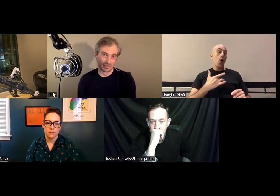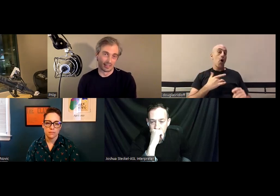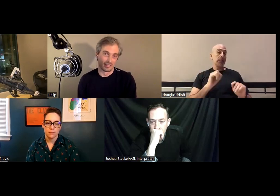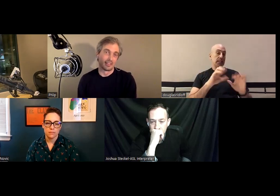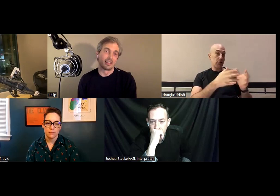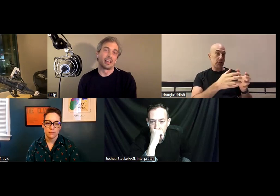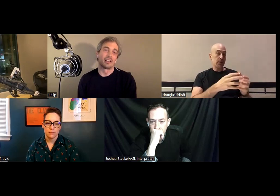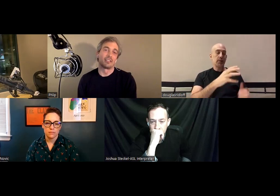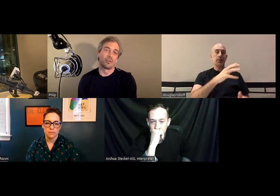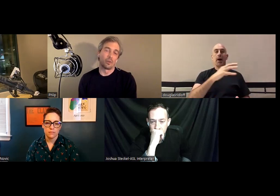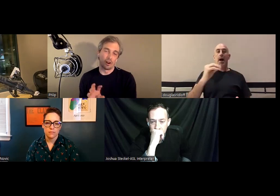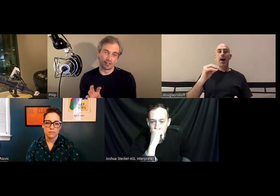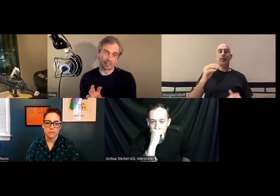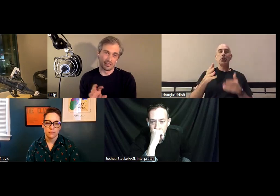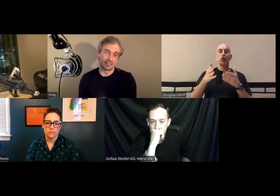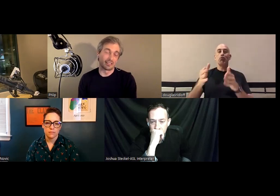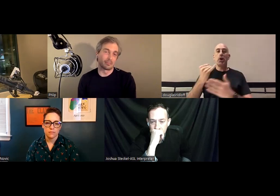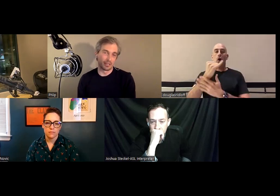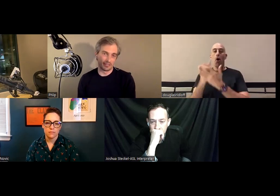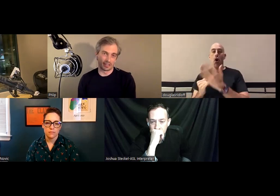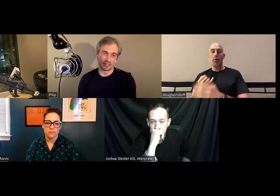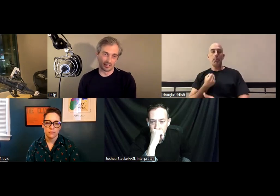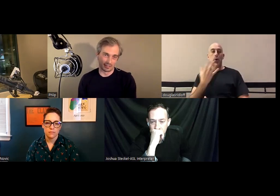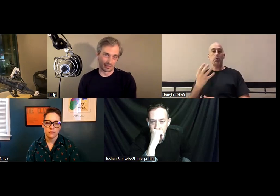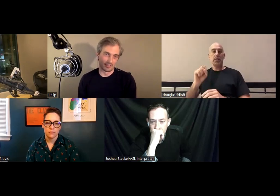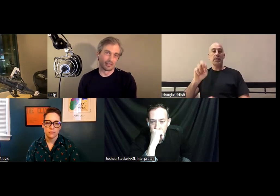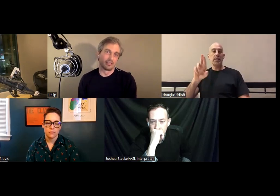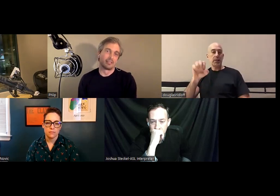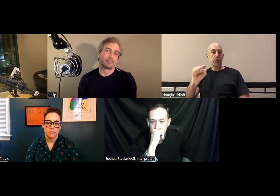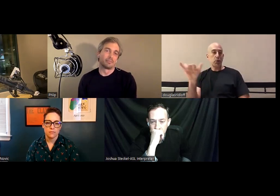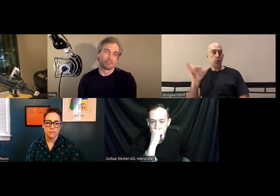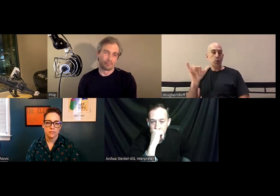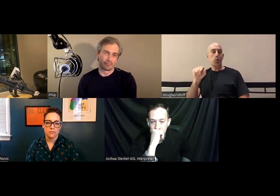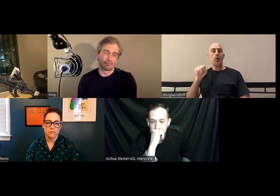images. And with Heart series specifically,